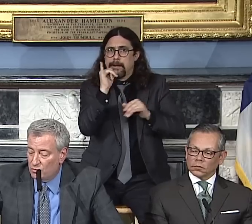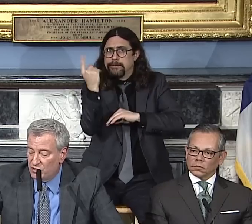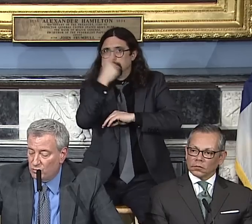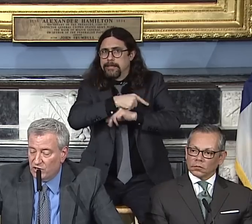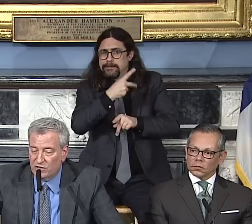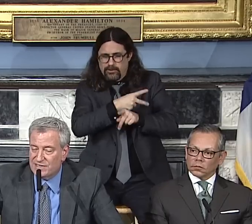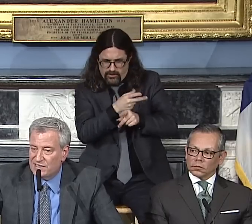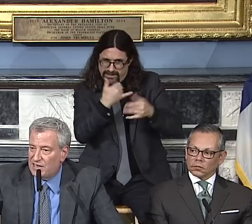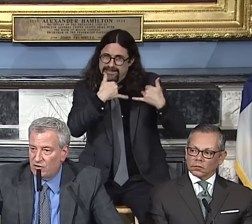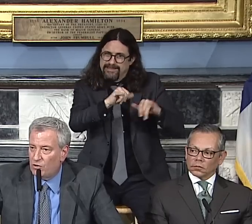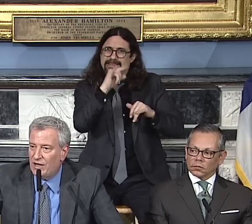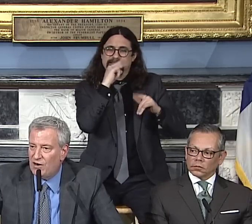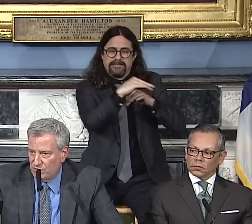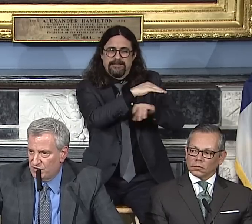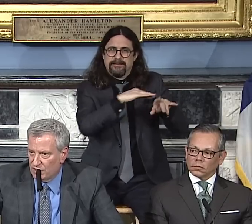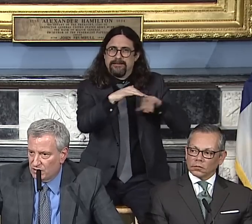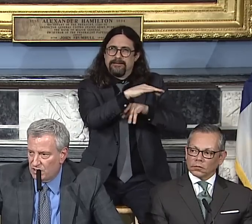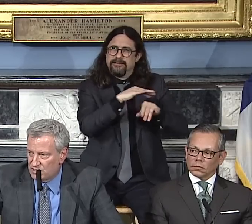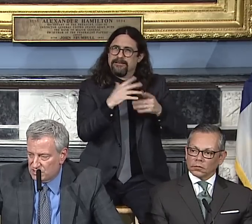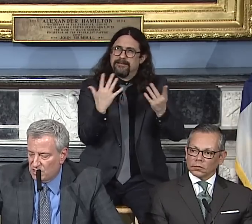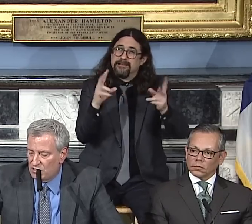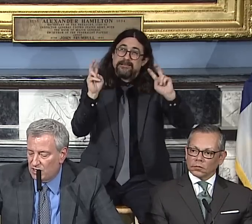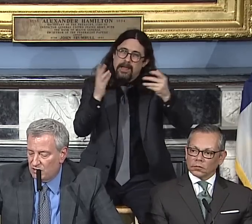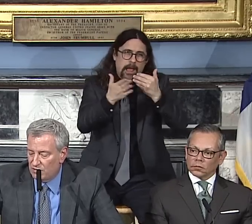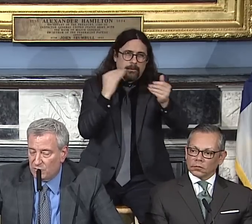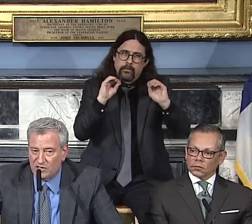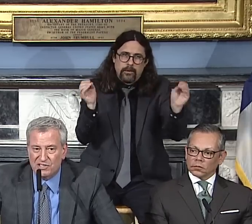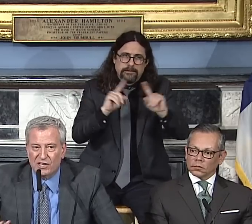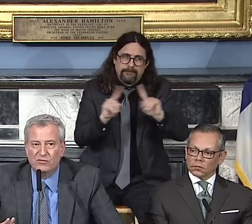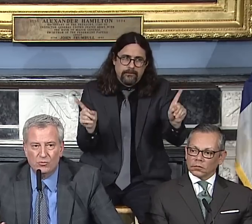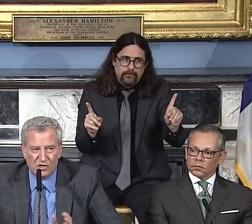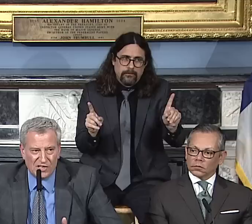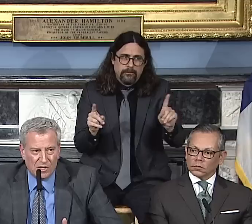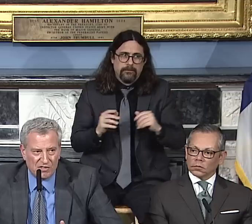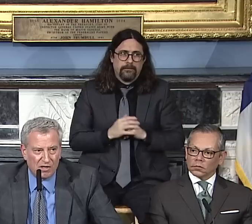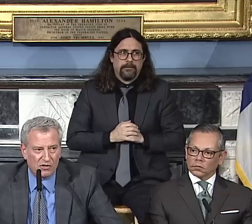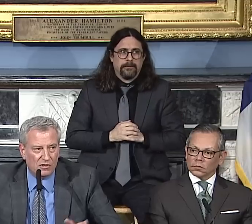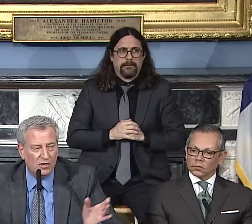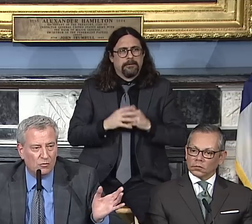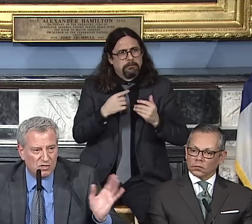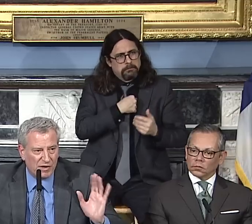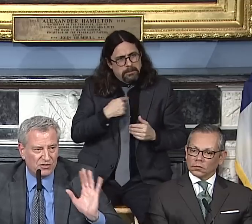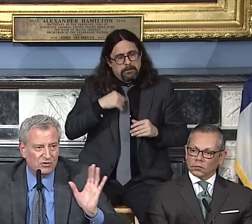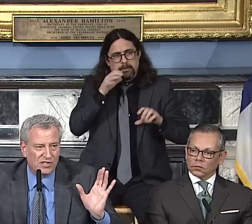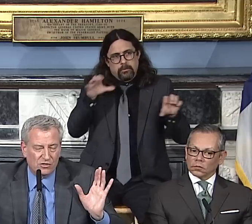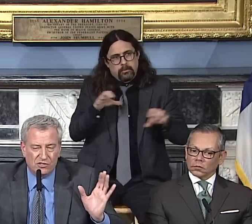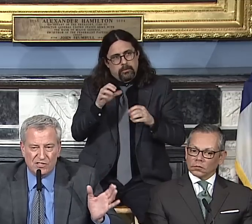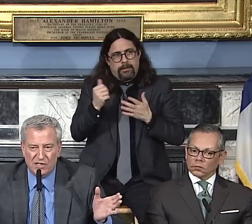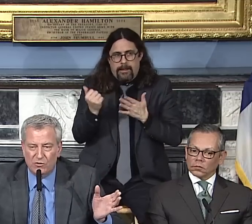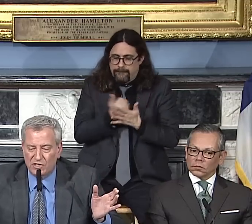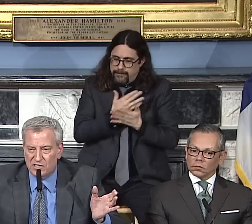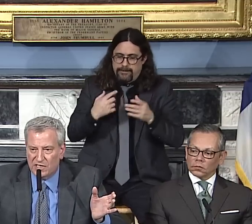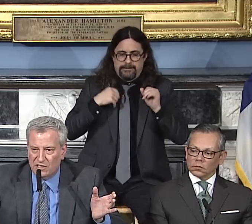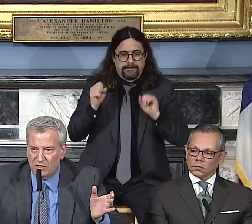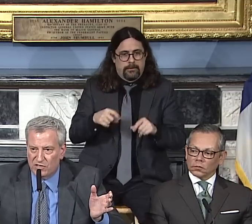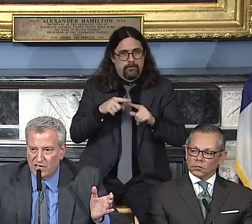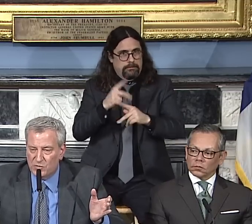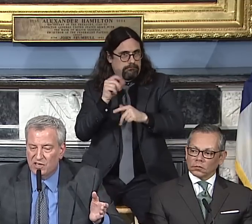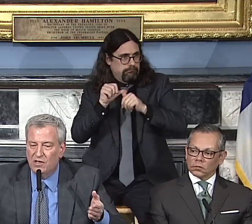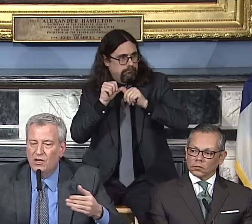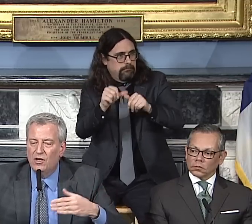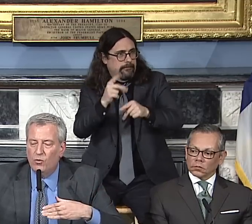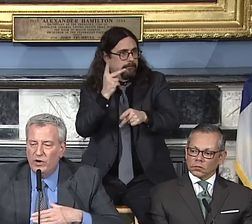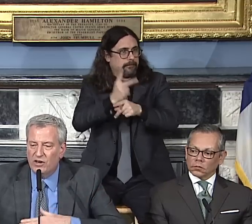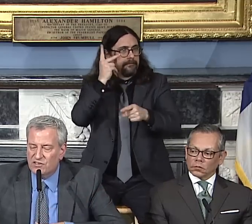schools open. We are going to scenario everything, as I said, and I'm going to say it a few more times, and I'm going to respect your intelligence that I don't need to say it 100